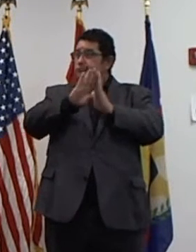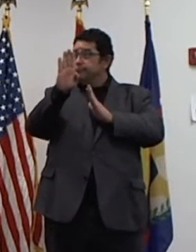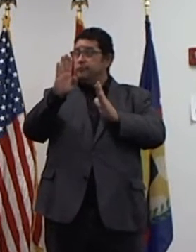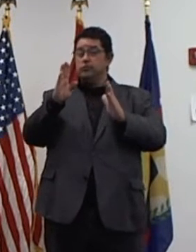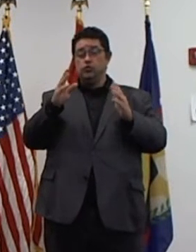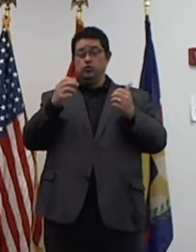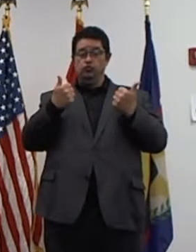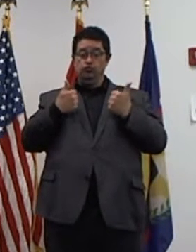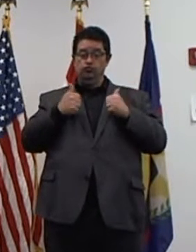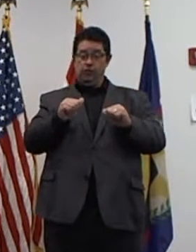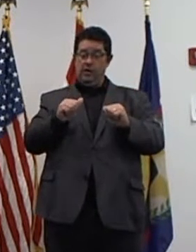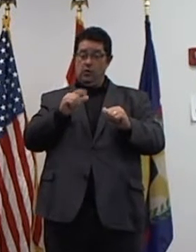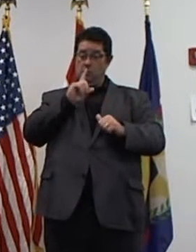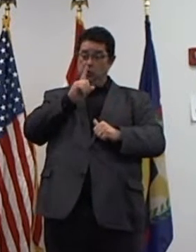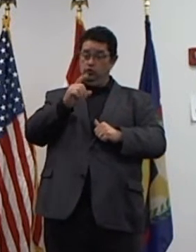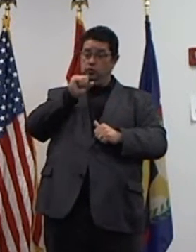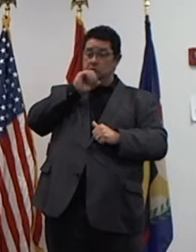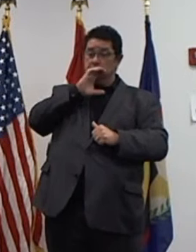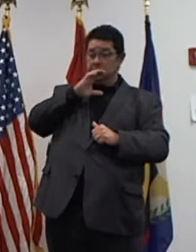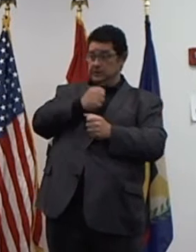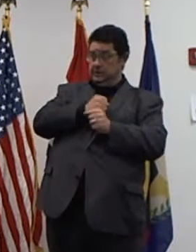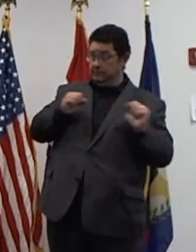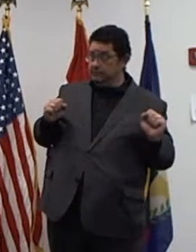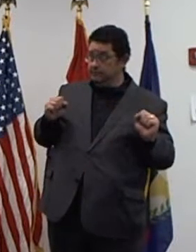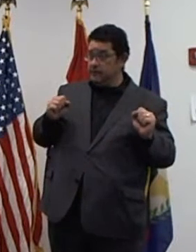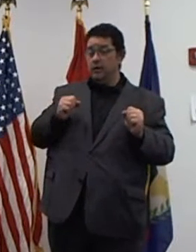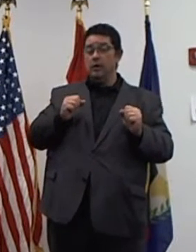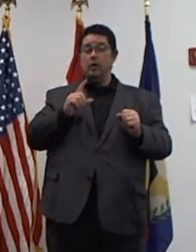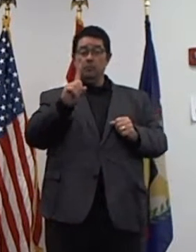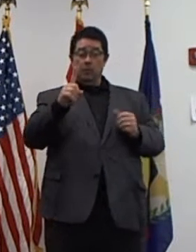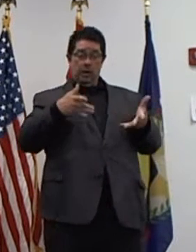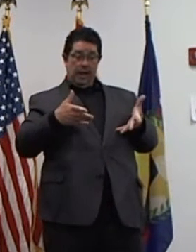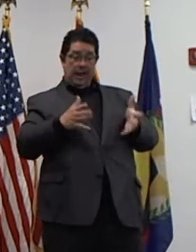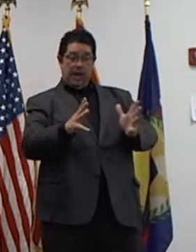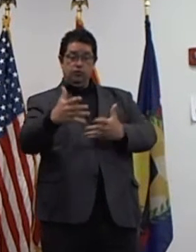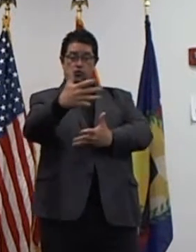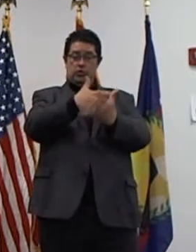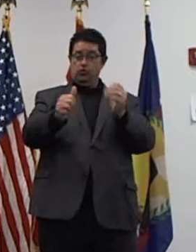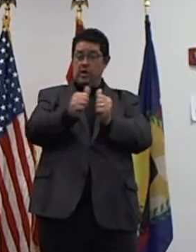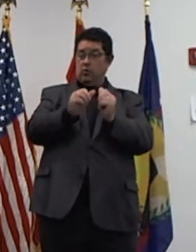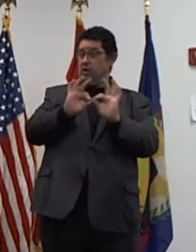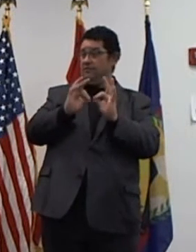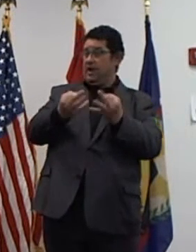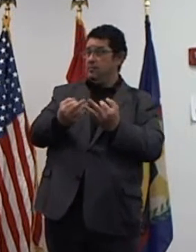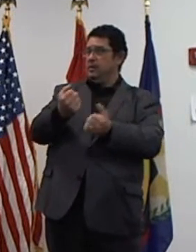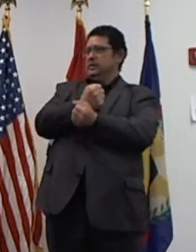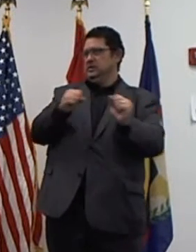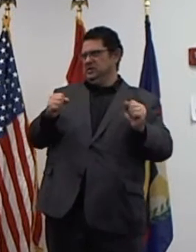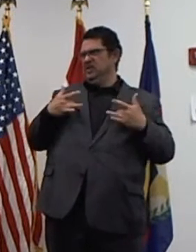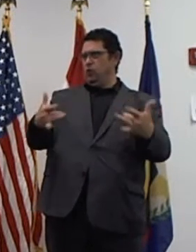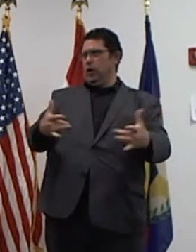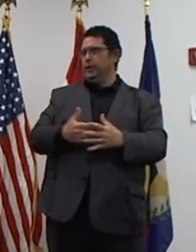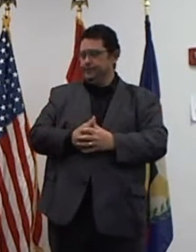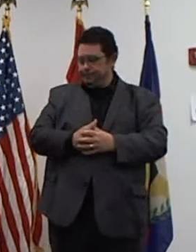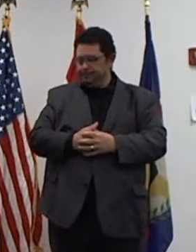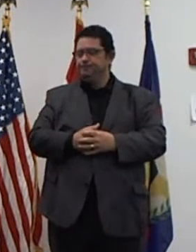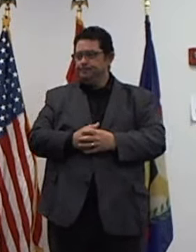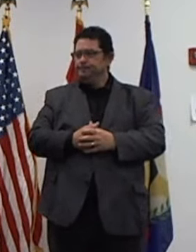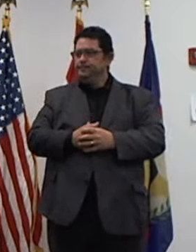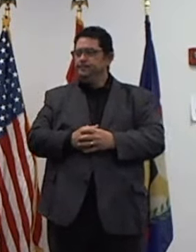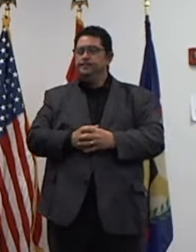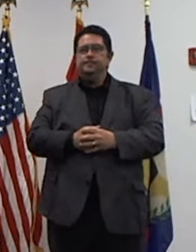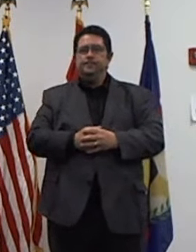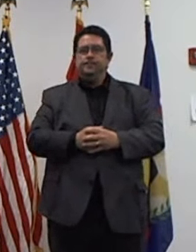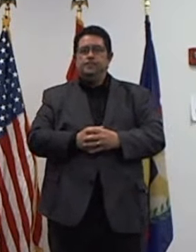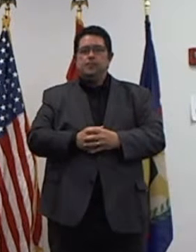keep our seniors safe and to allow them the ability to interact with their family in a safe way.